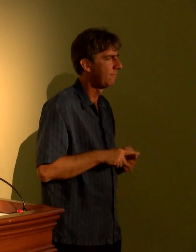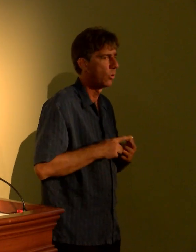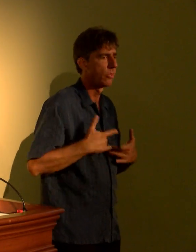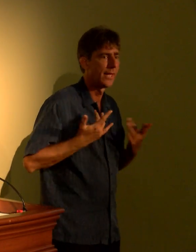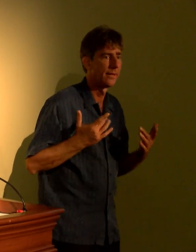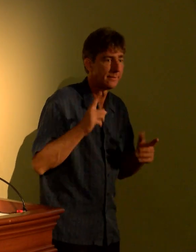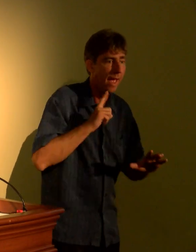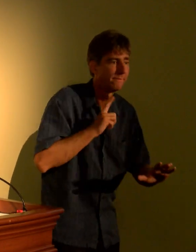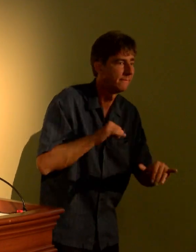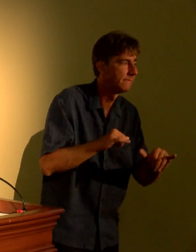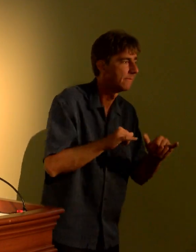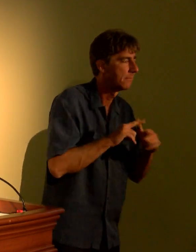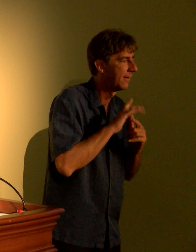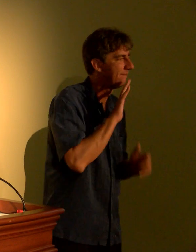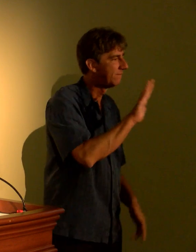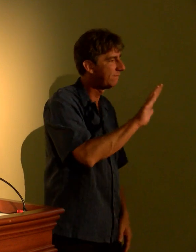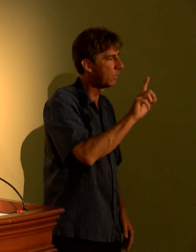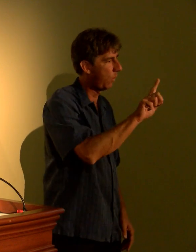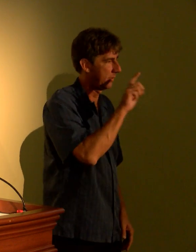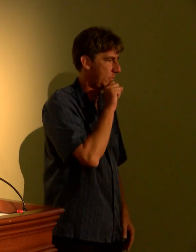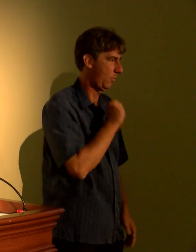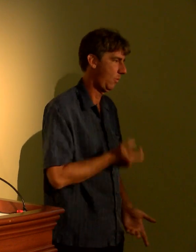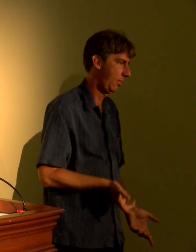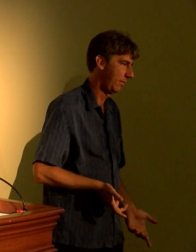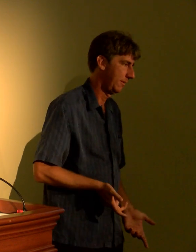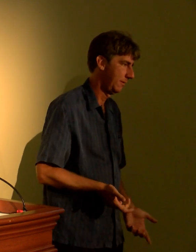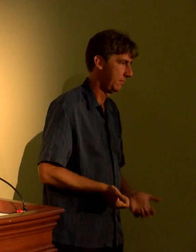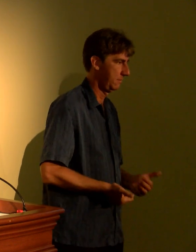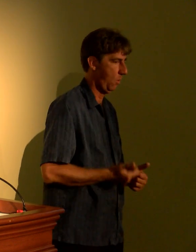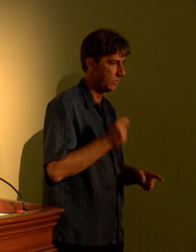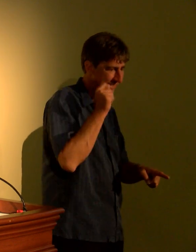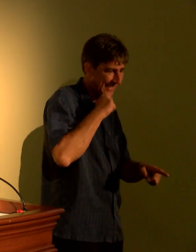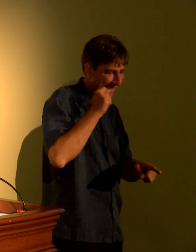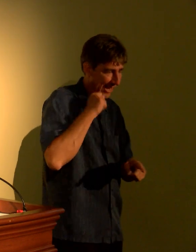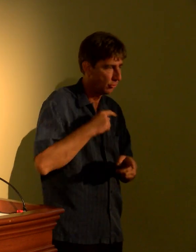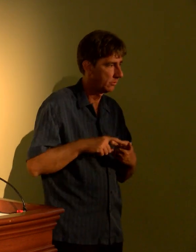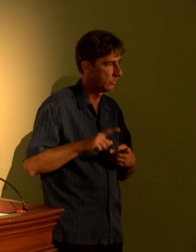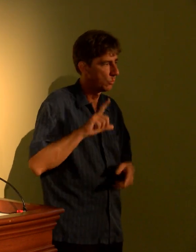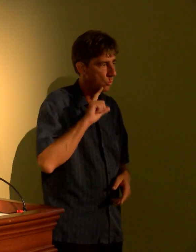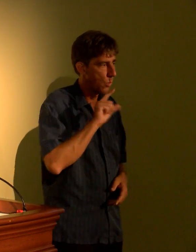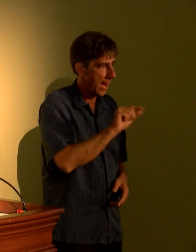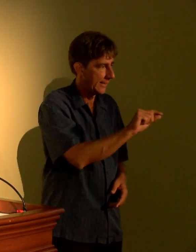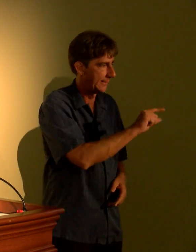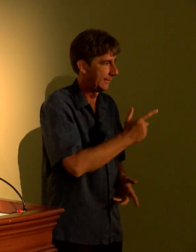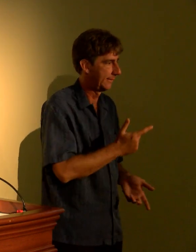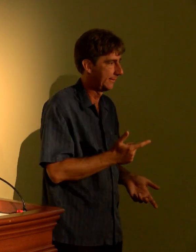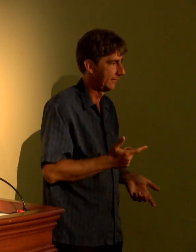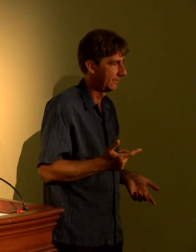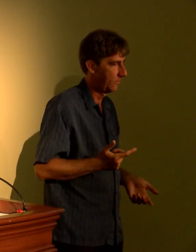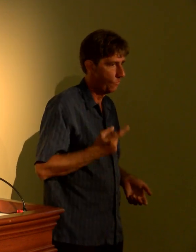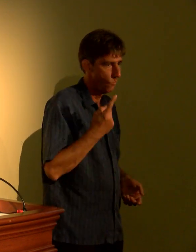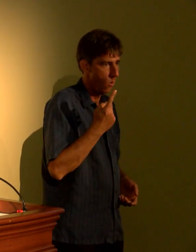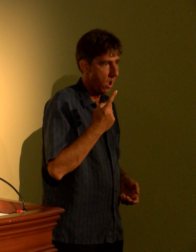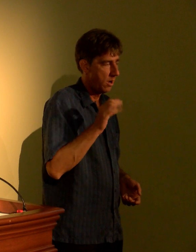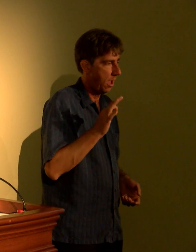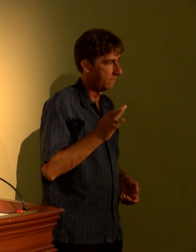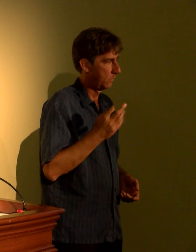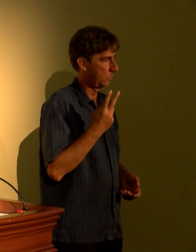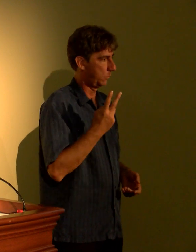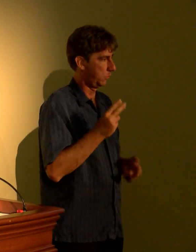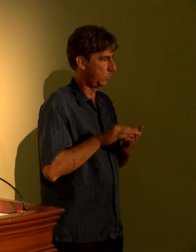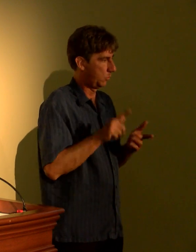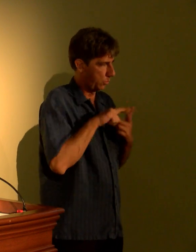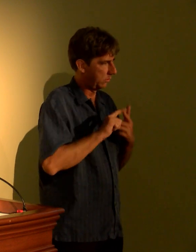was 51 years old. Most of the students were in their teens or 20s, and he was only one of 2 students who